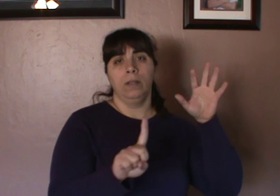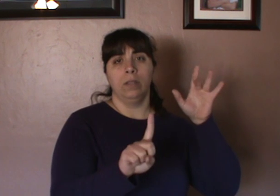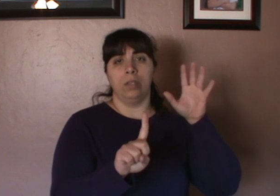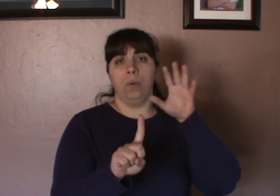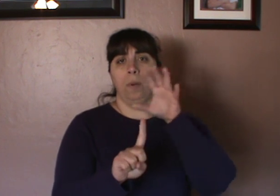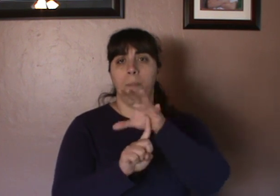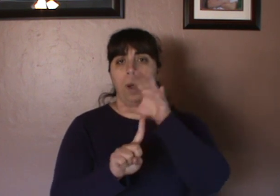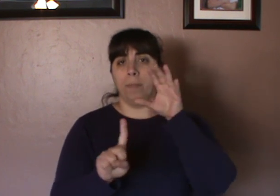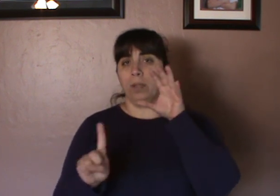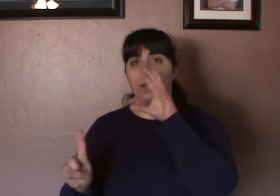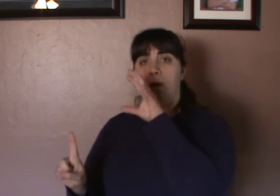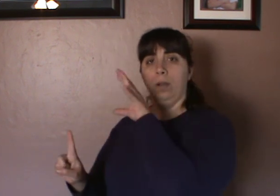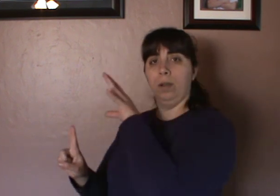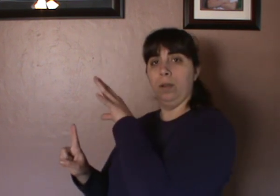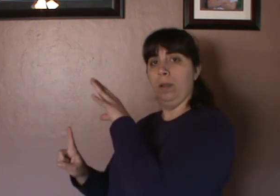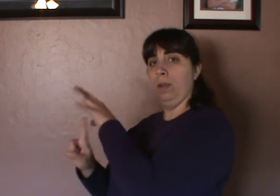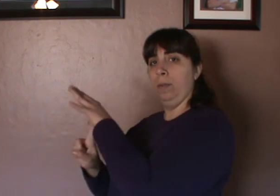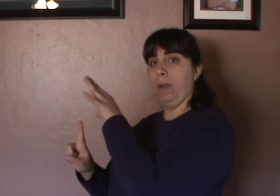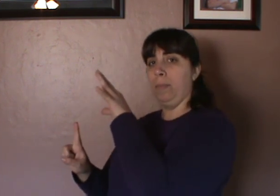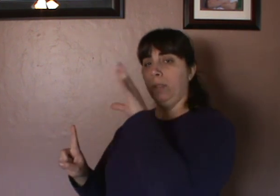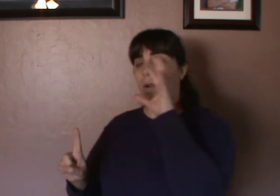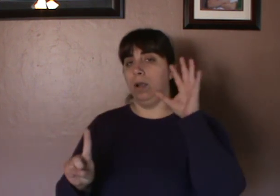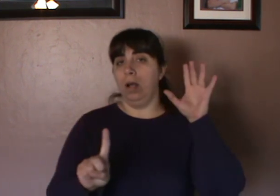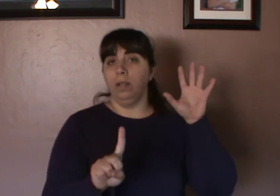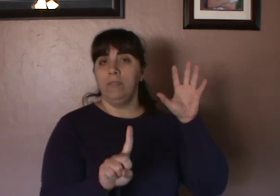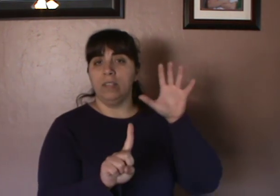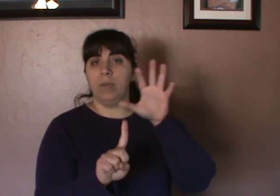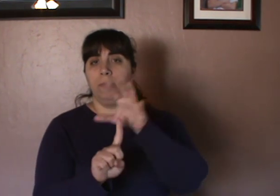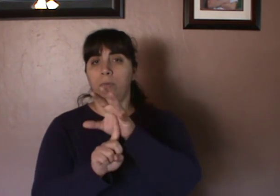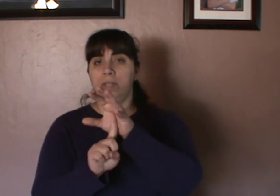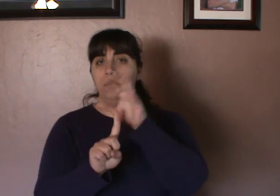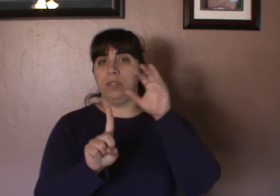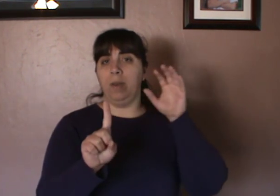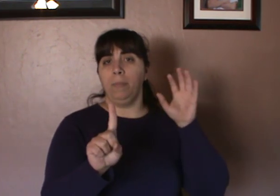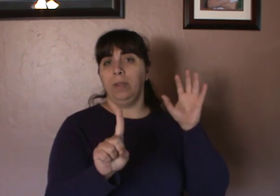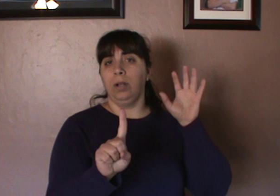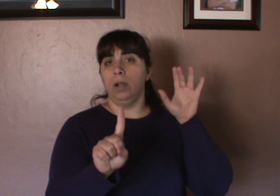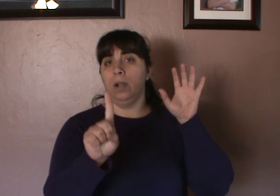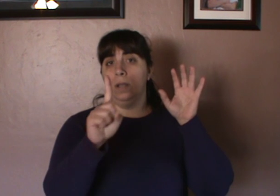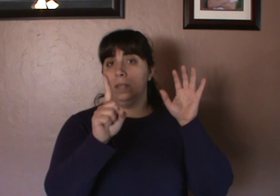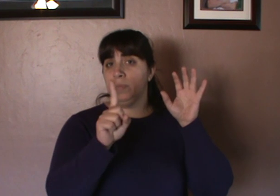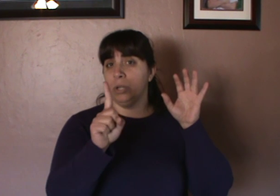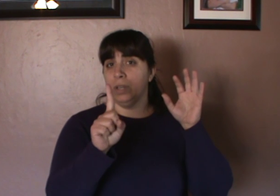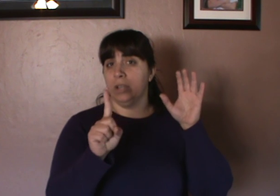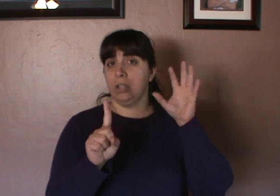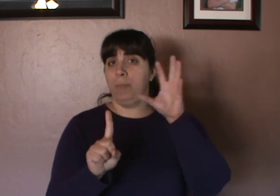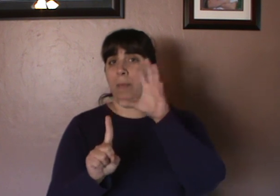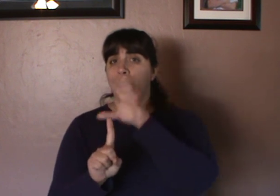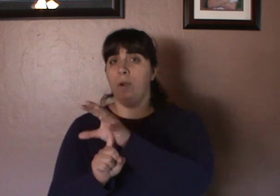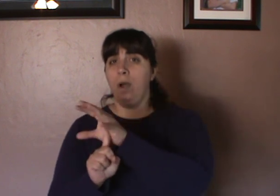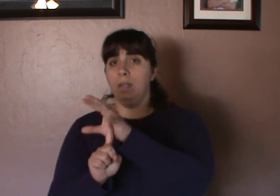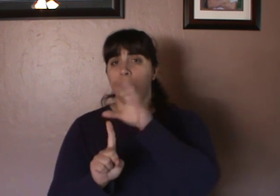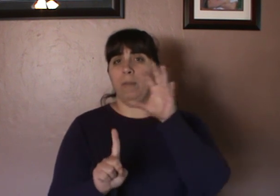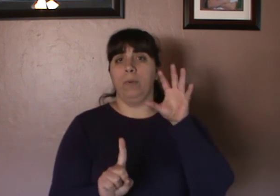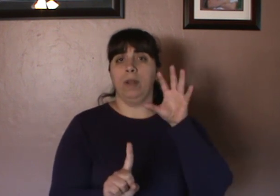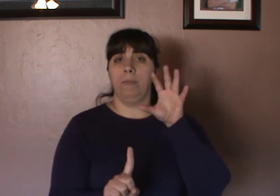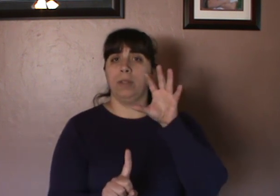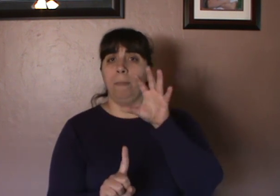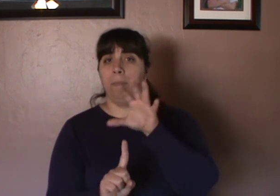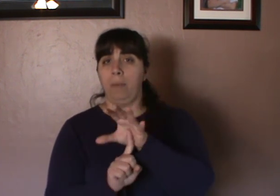So popular, popular. All of these people, when someone's popular, this person here is so popular, all these people want to come to them.